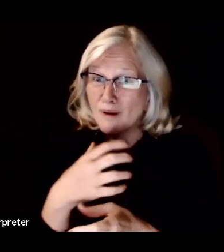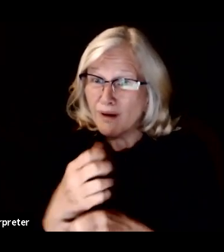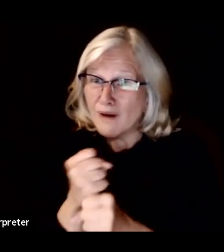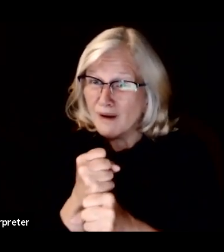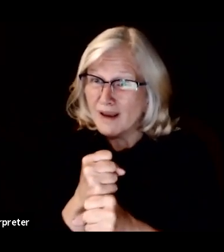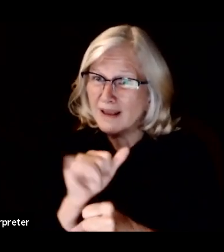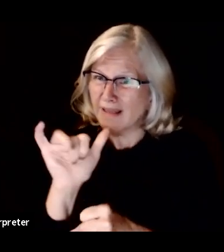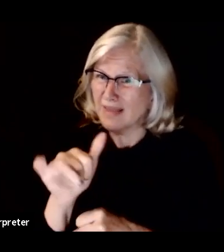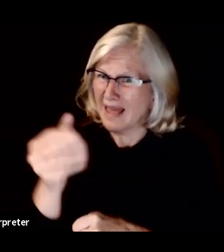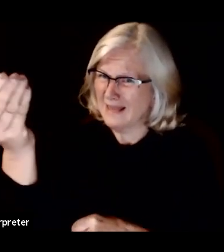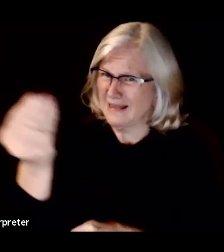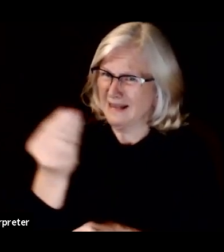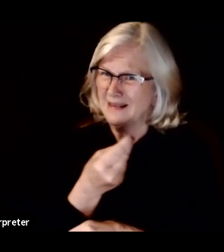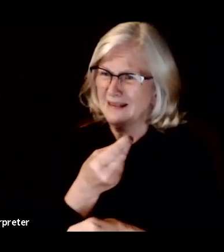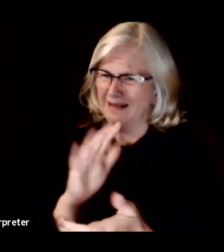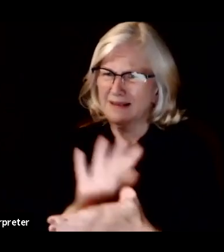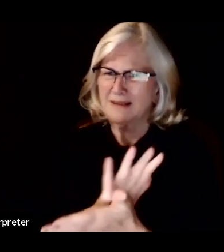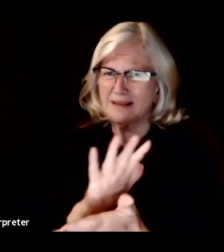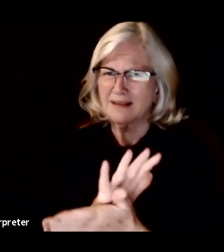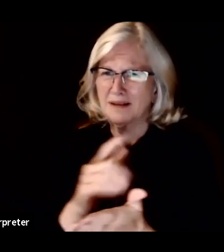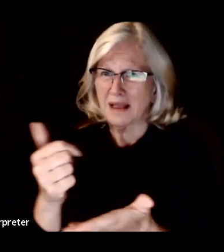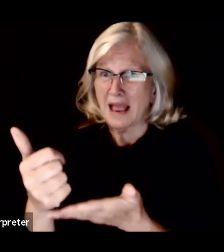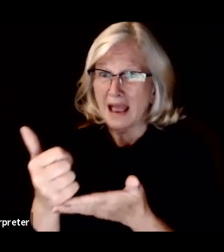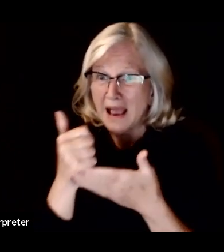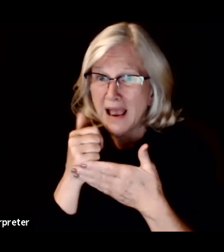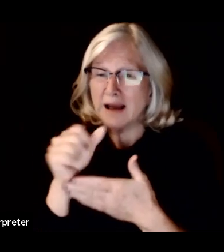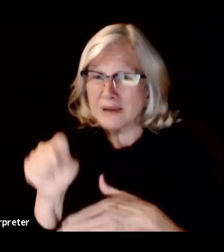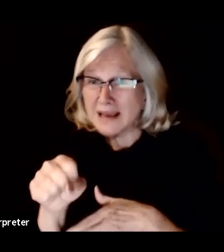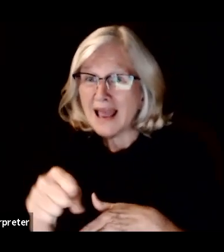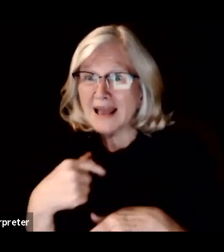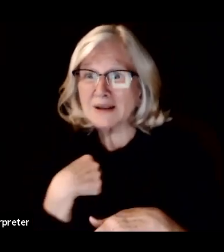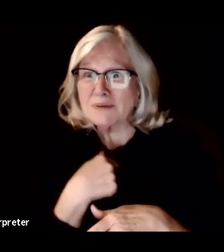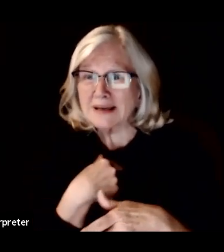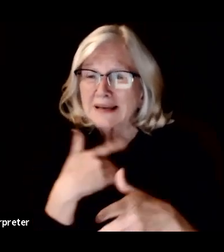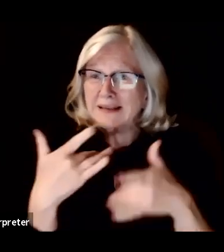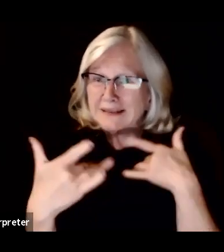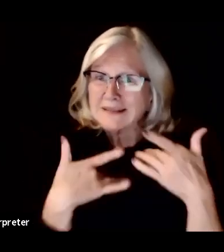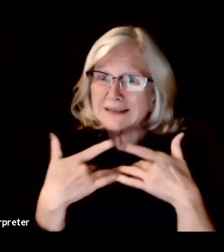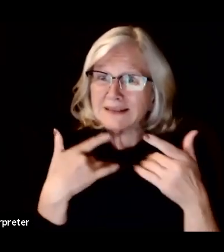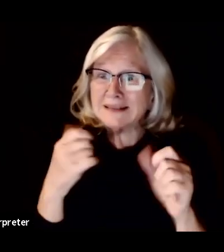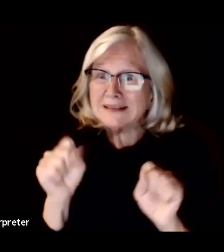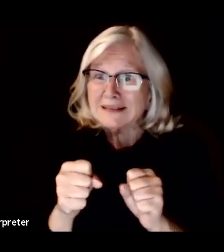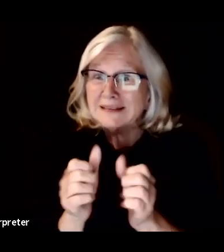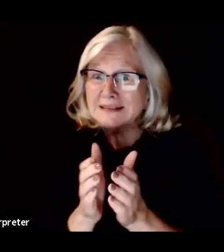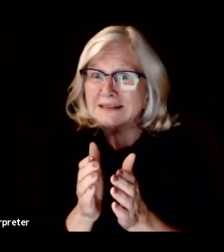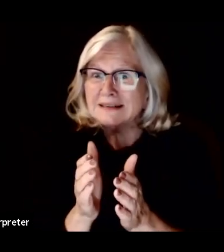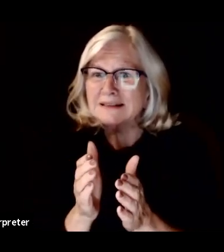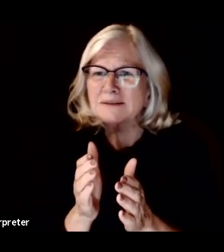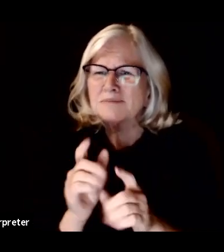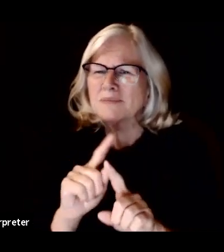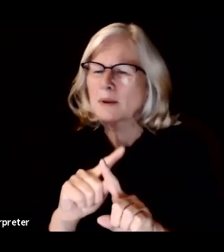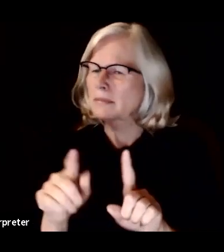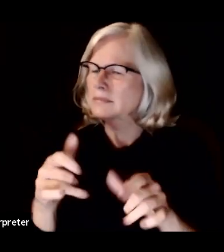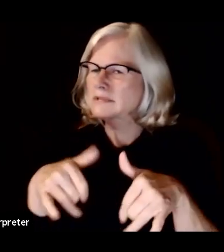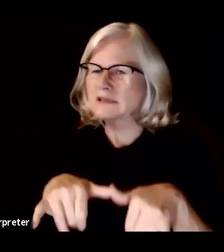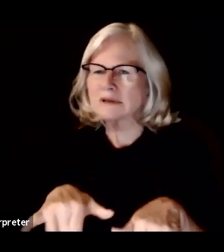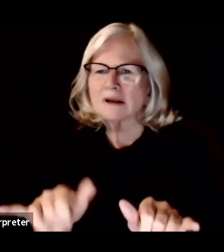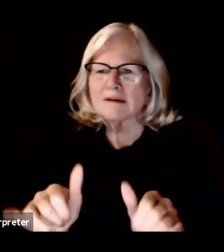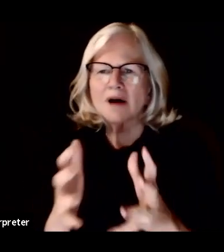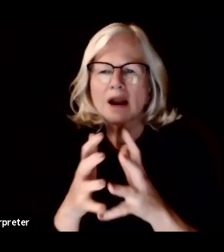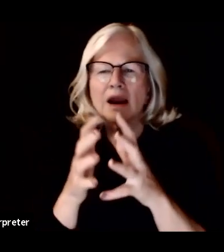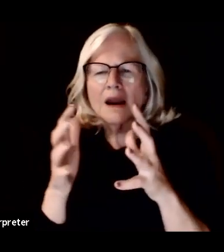and we've been eagerly awaiting it, there is still a lot that is unknown and